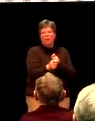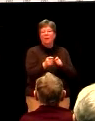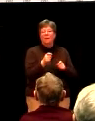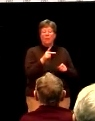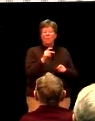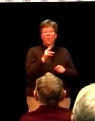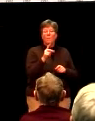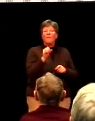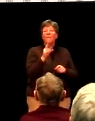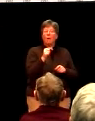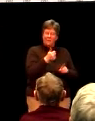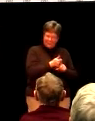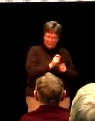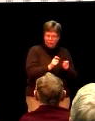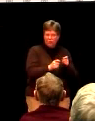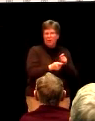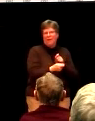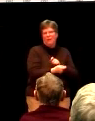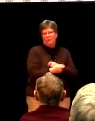responding to those changes.